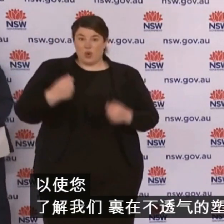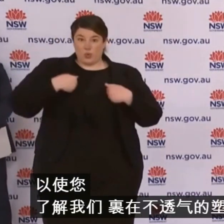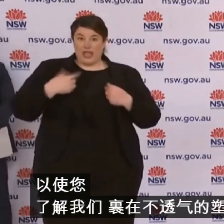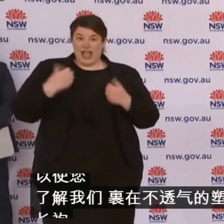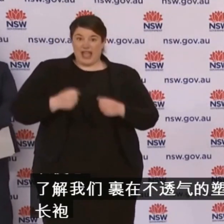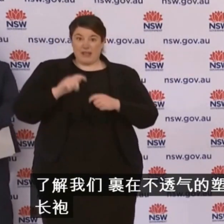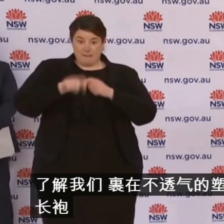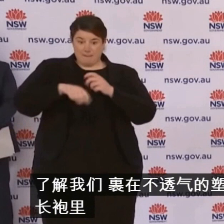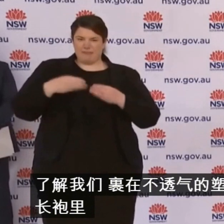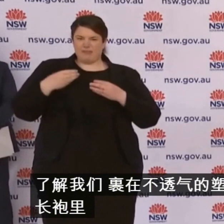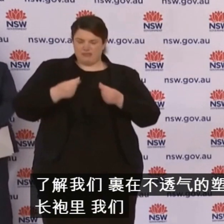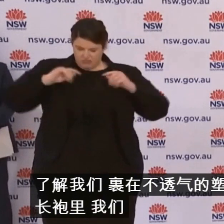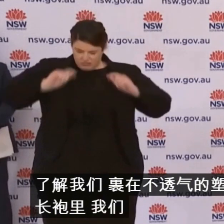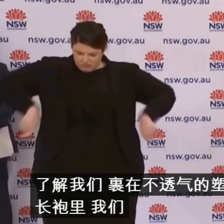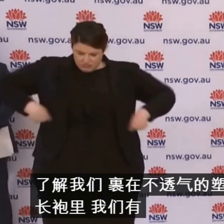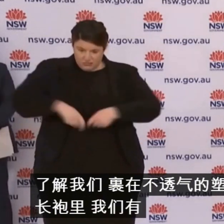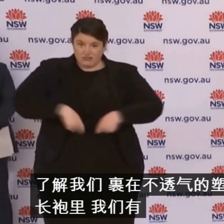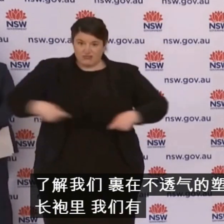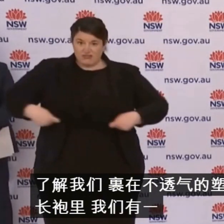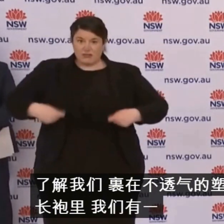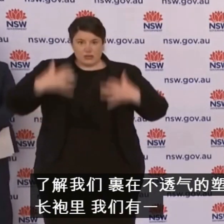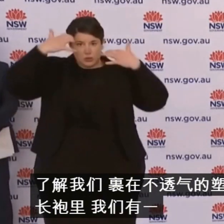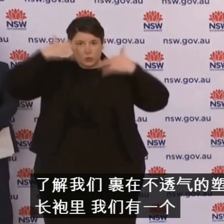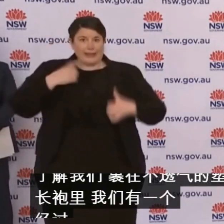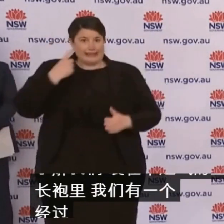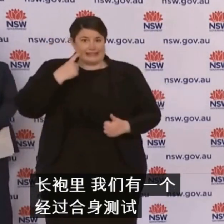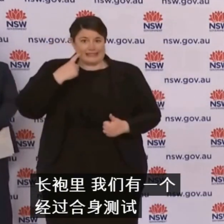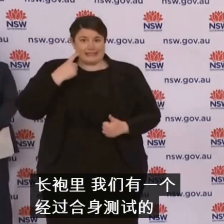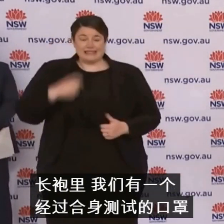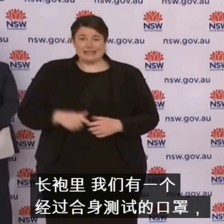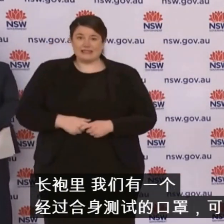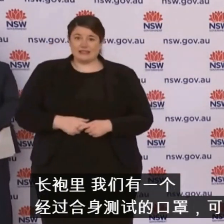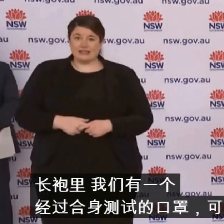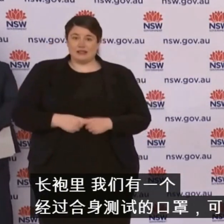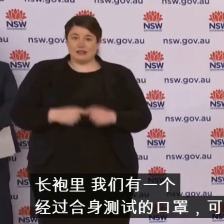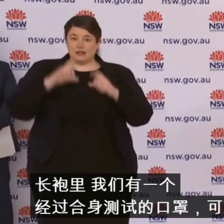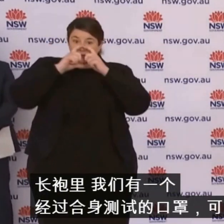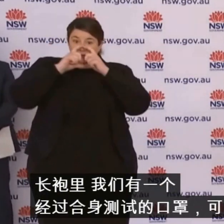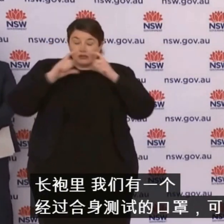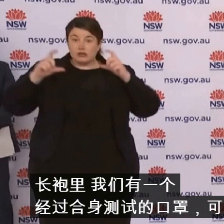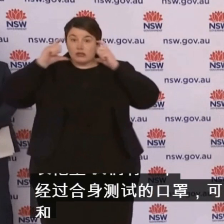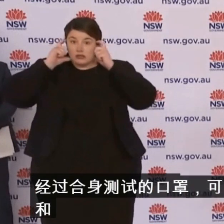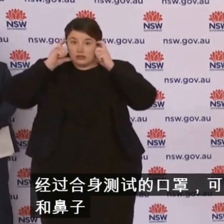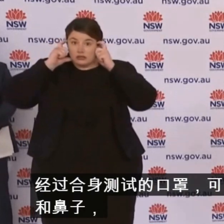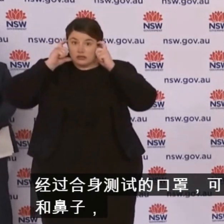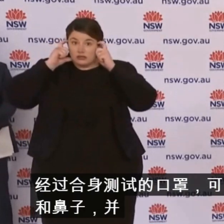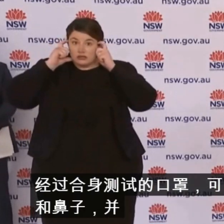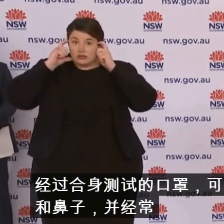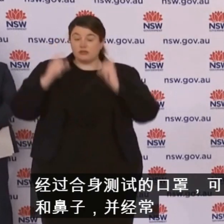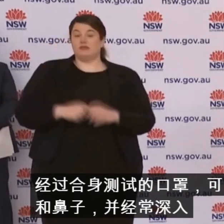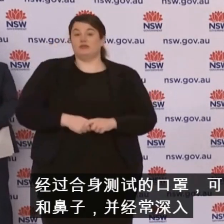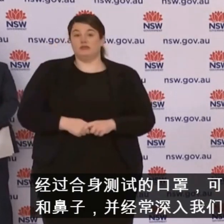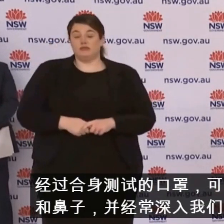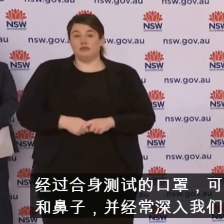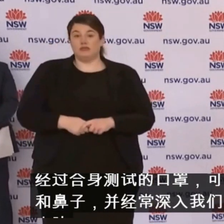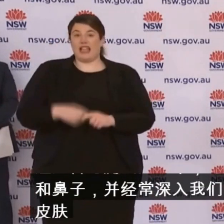in a plastic gown that is not breathable. We've got a fit-tested mask that covers our mouth and our nose and